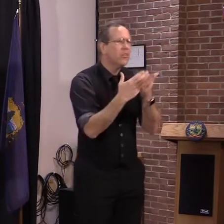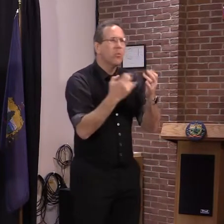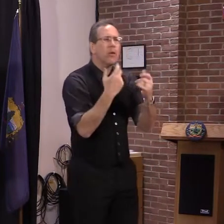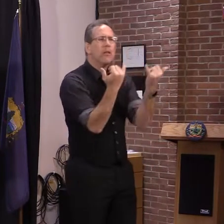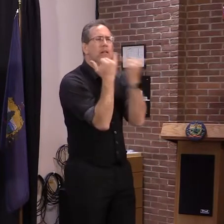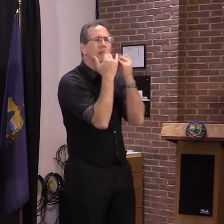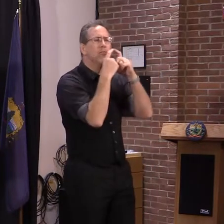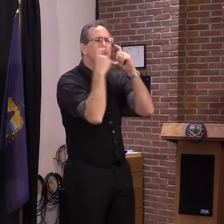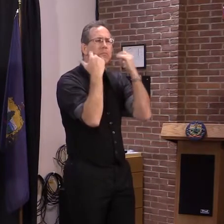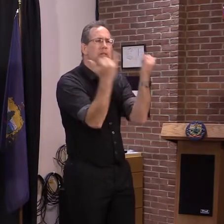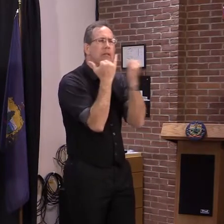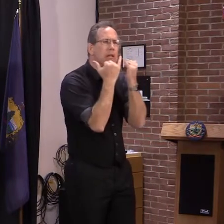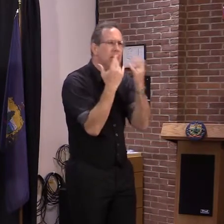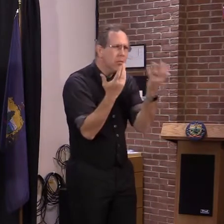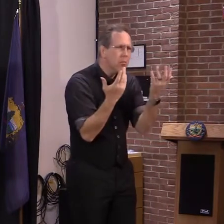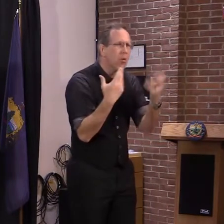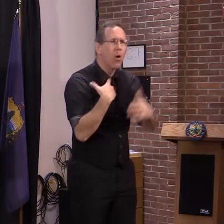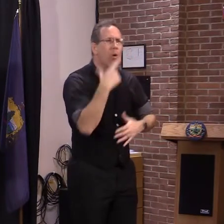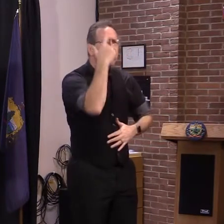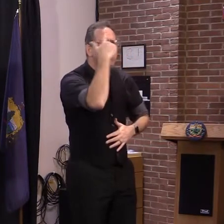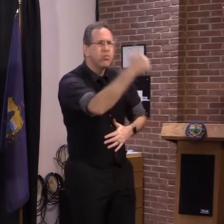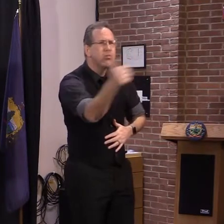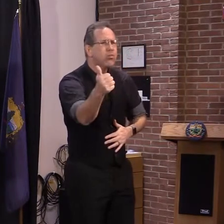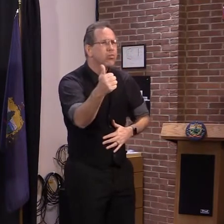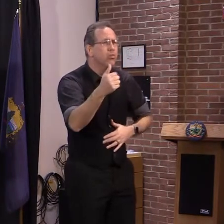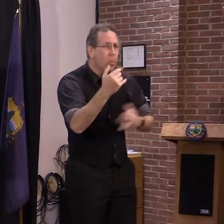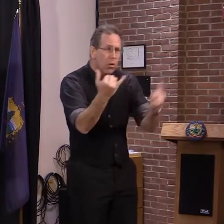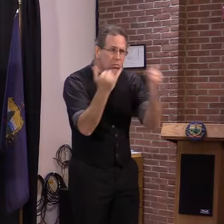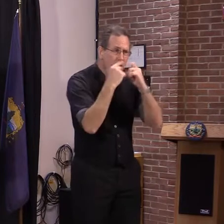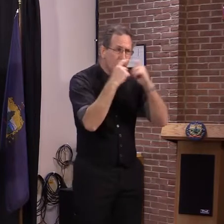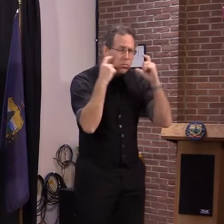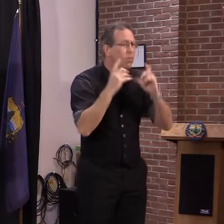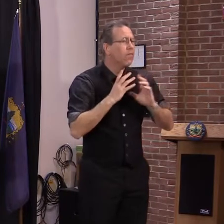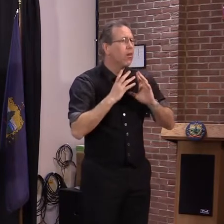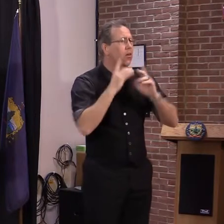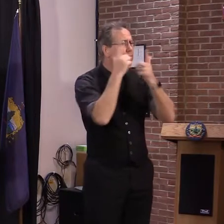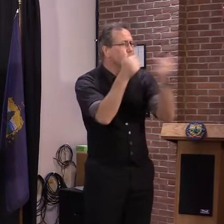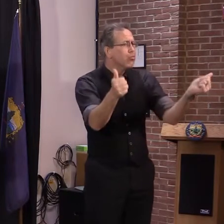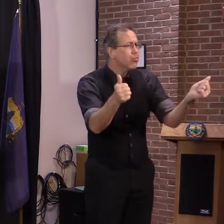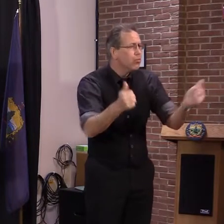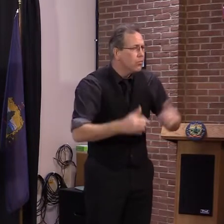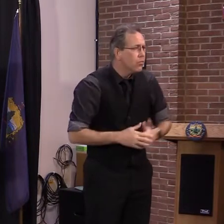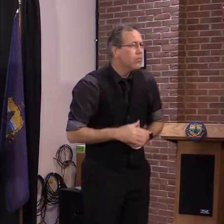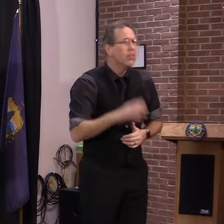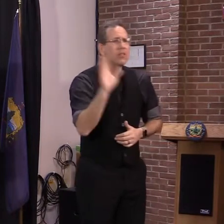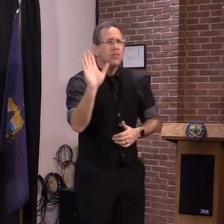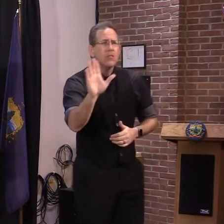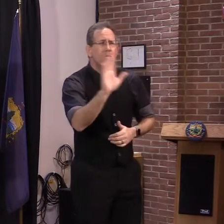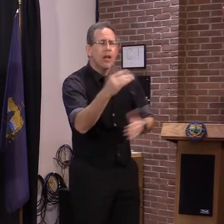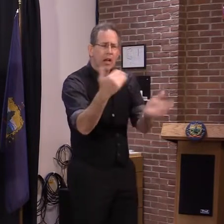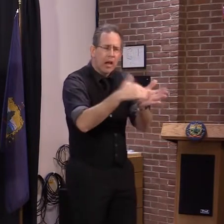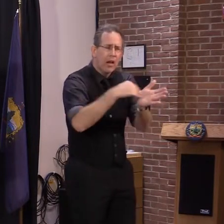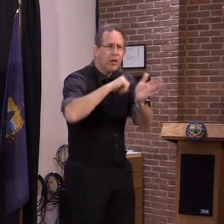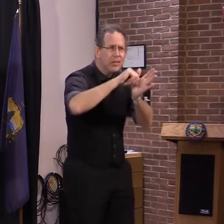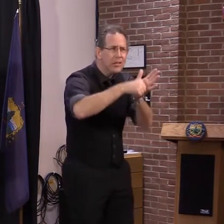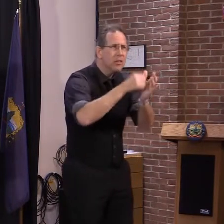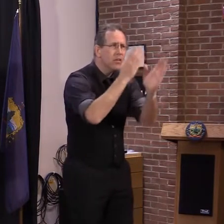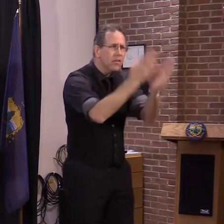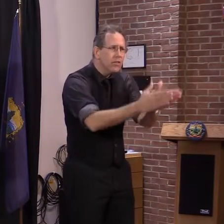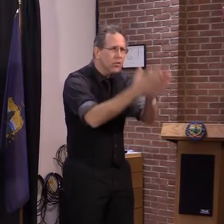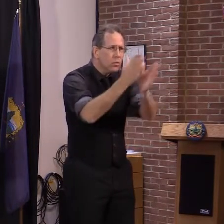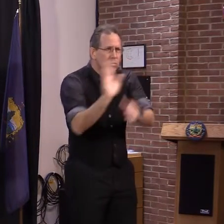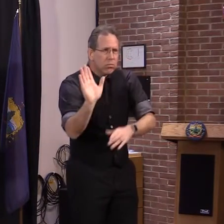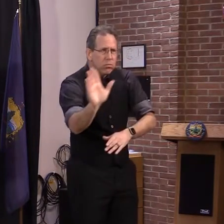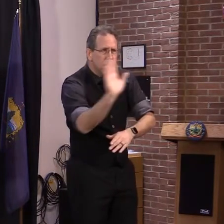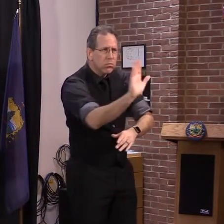kind because as we move forward, it's individual circumstances that will drive these decisions, and everyone has the right to